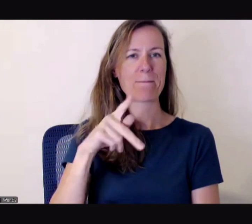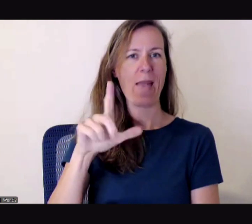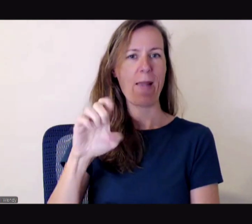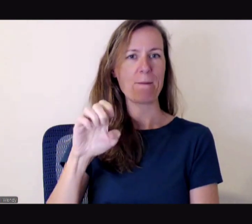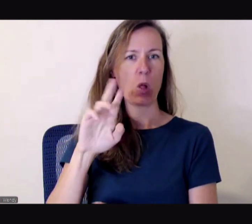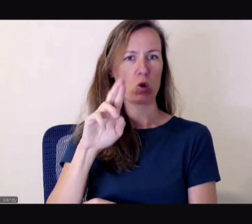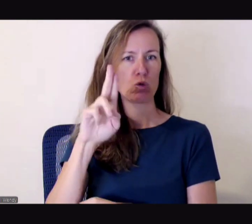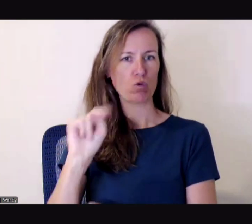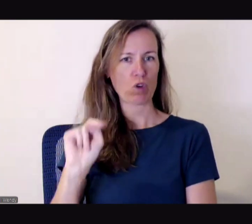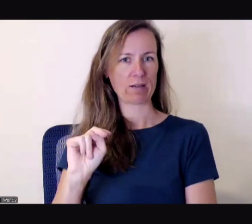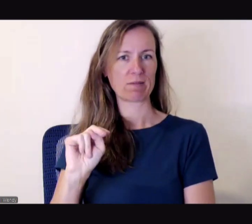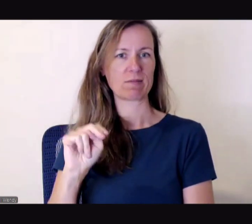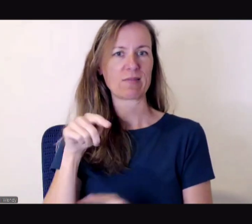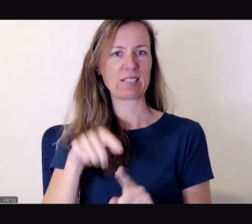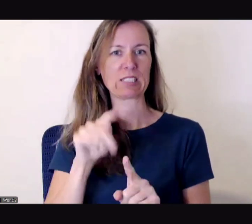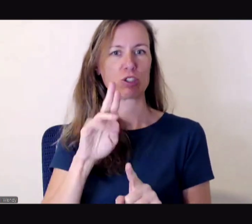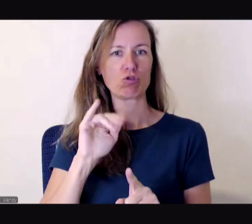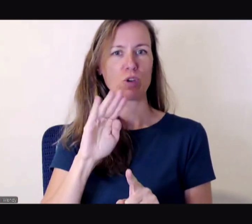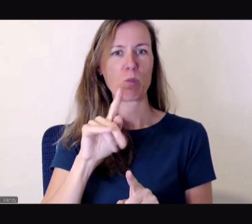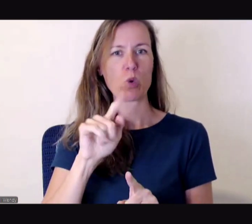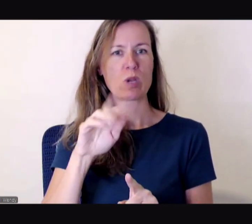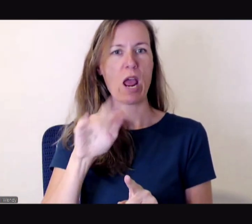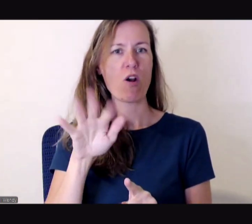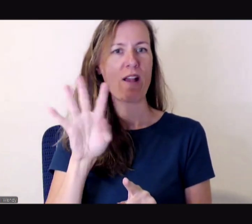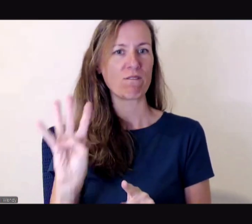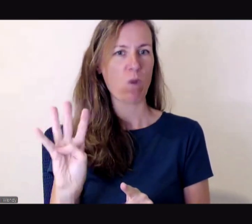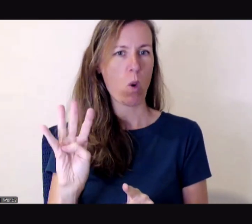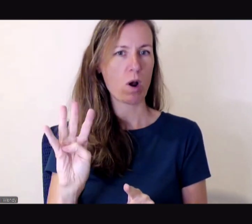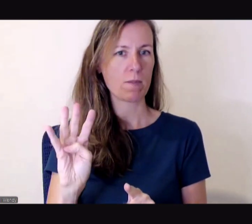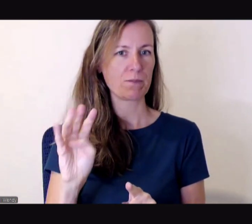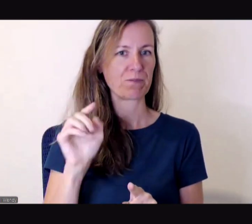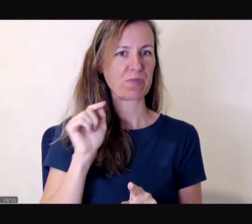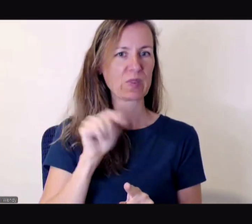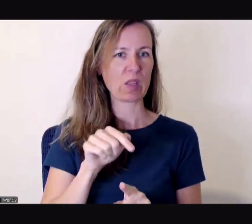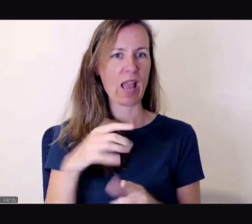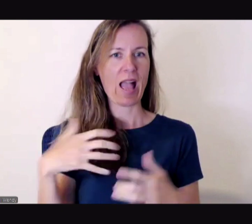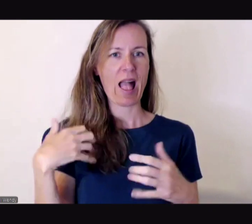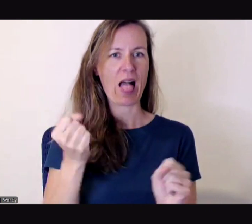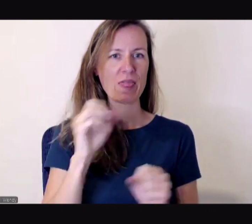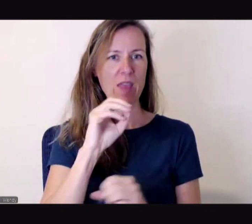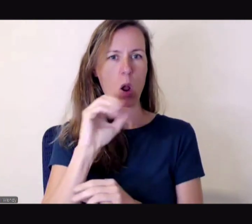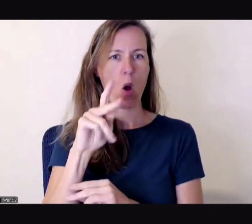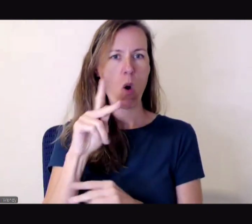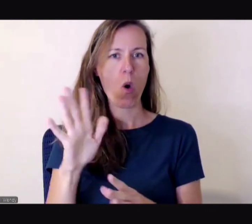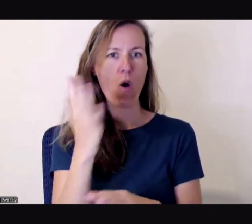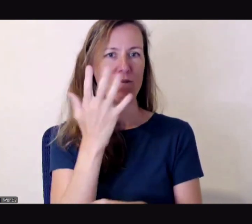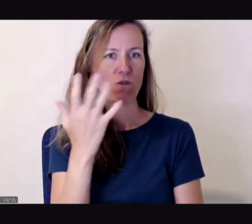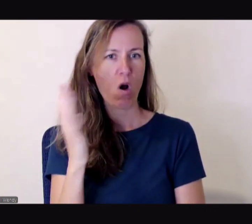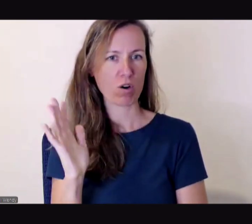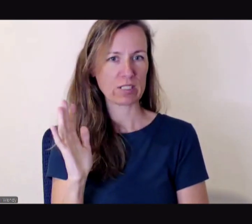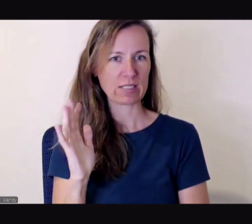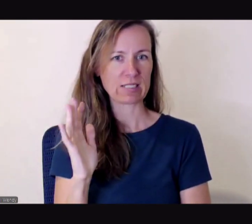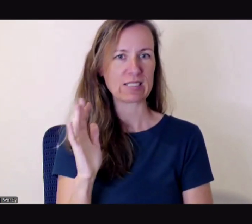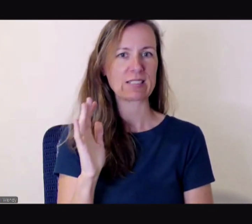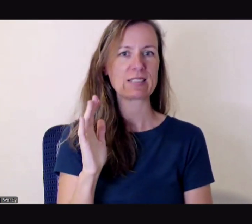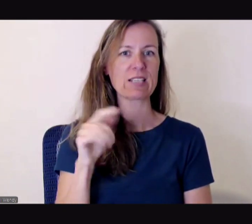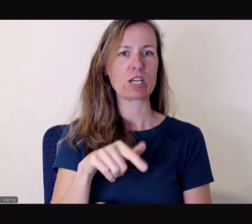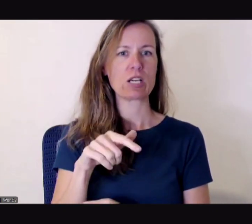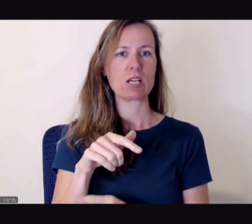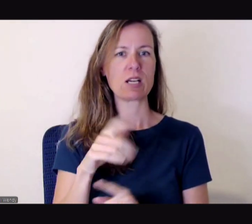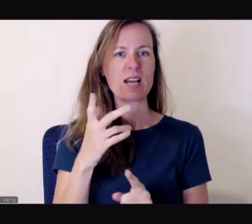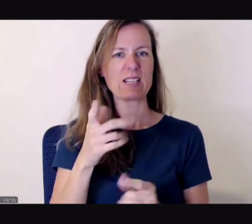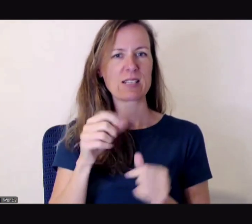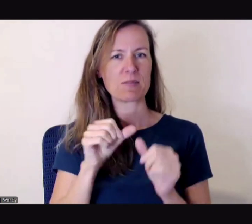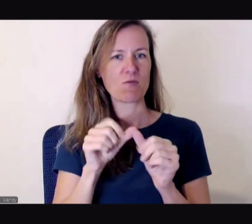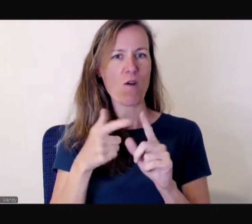which gave their name to the development that replaced them. We know that a healthy forest is the best stormwater